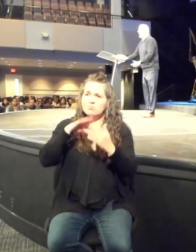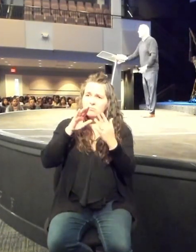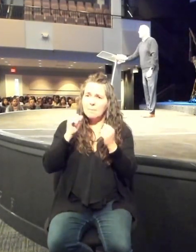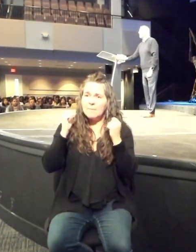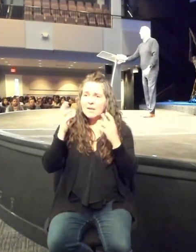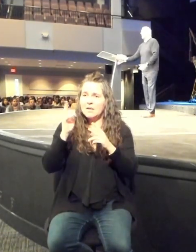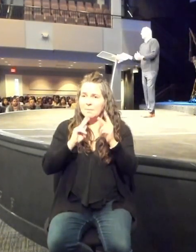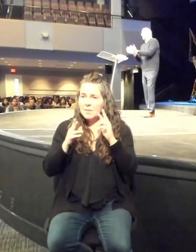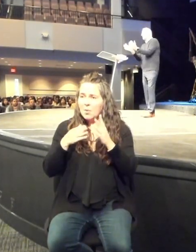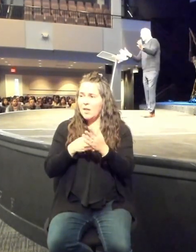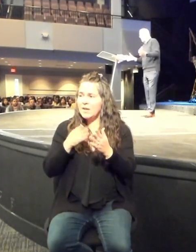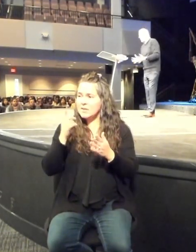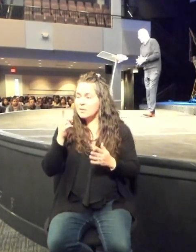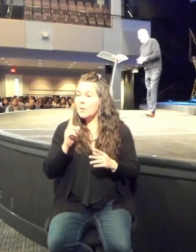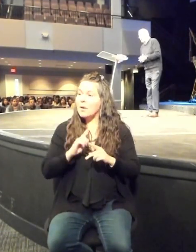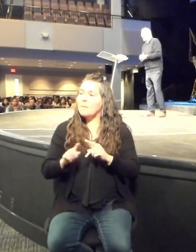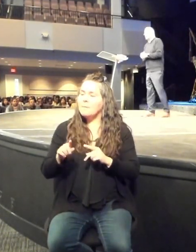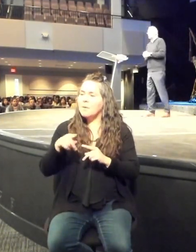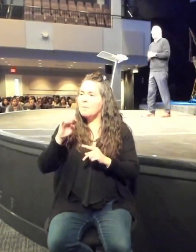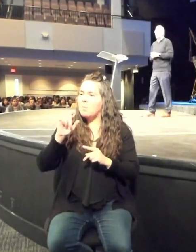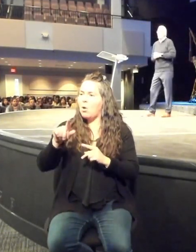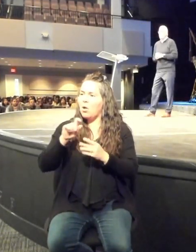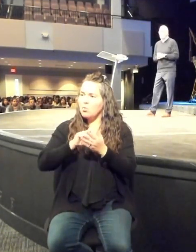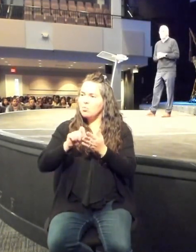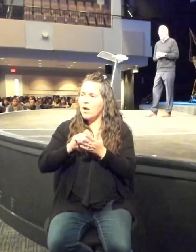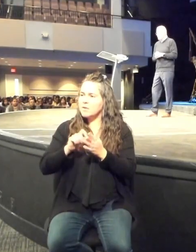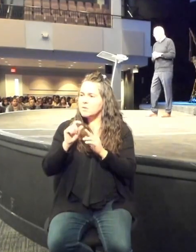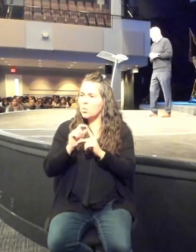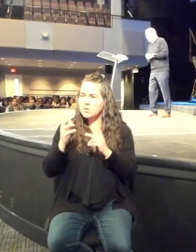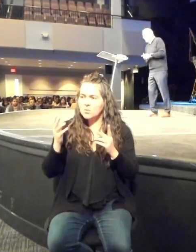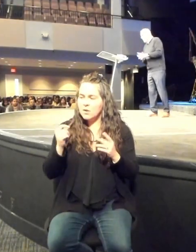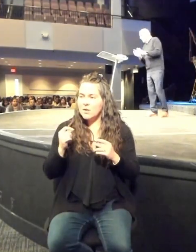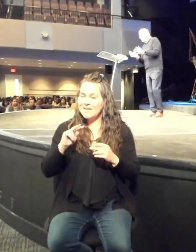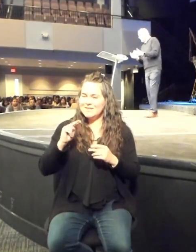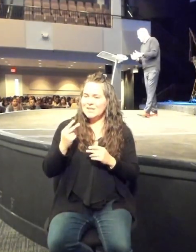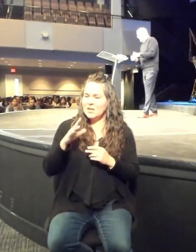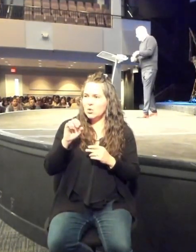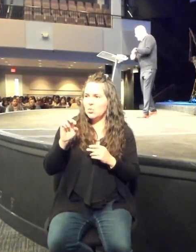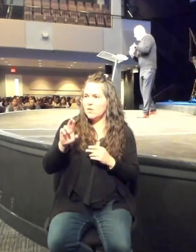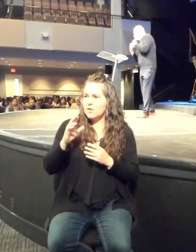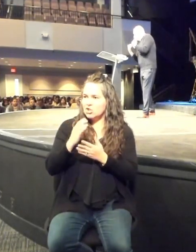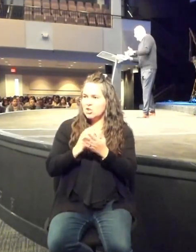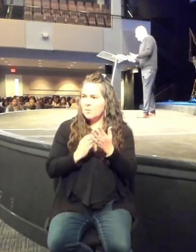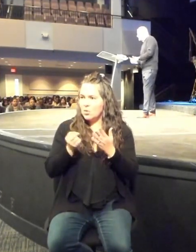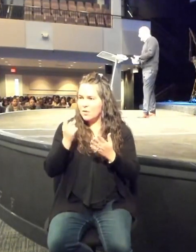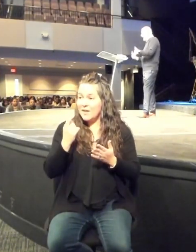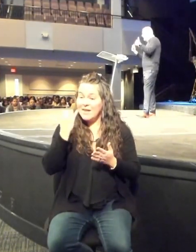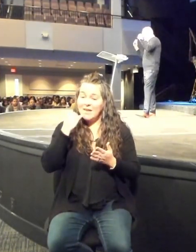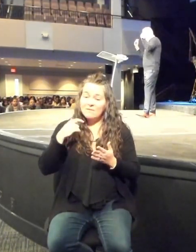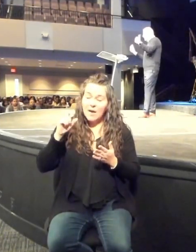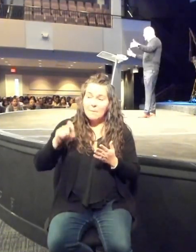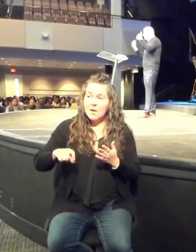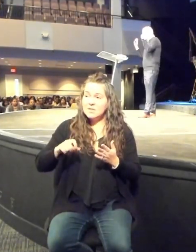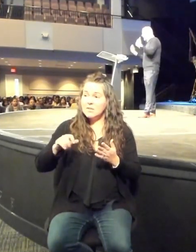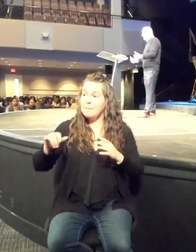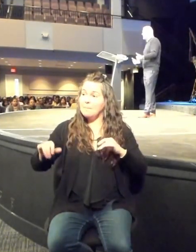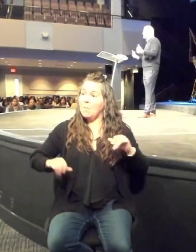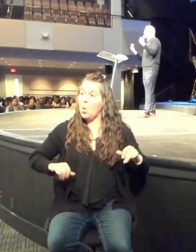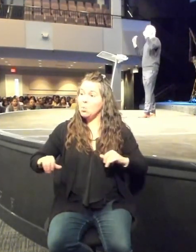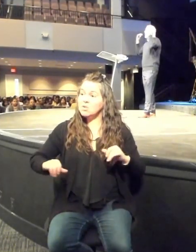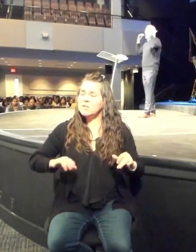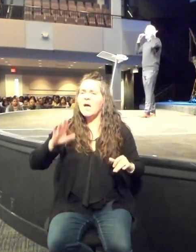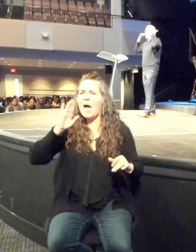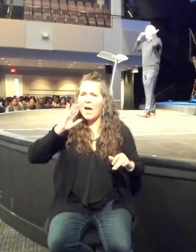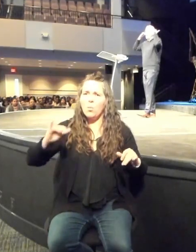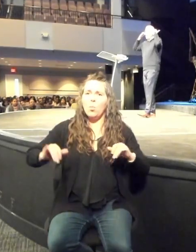Paul writes these words as a strong man in 2 Corinthians chapter 11, verse 30. If I must boast, I will boast of the things that